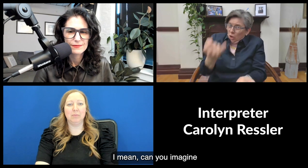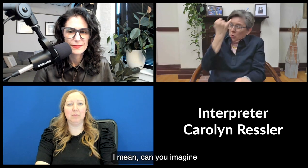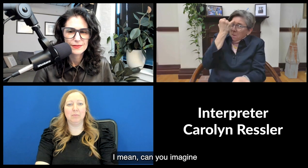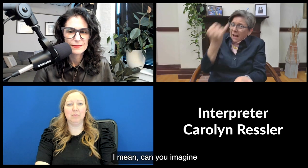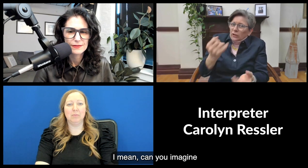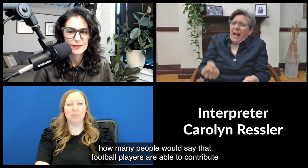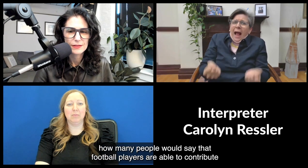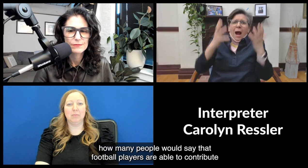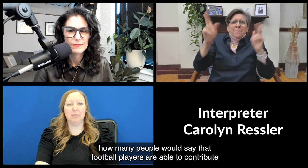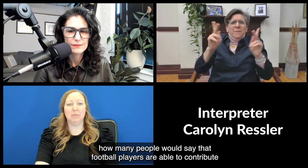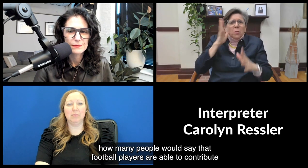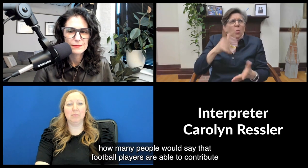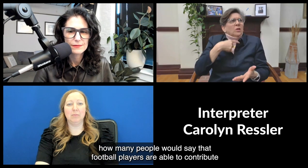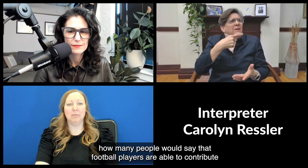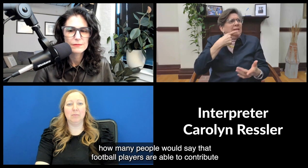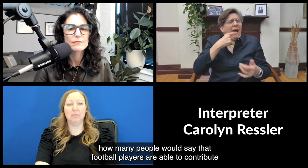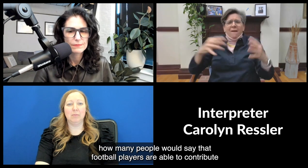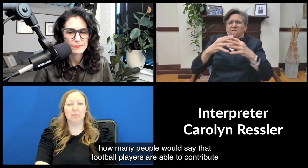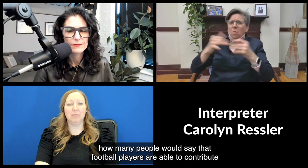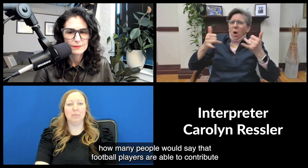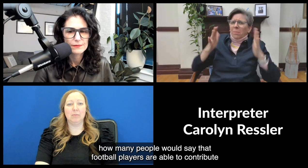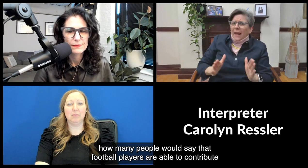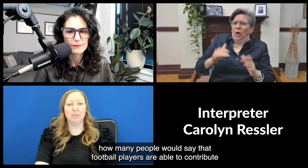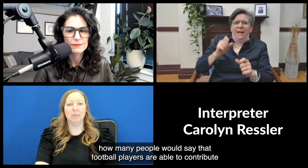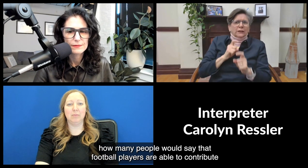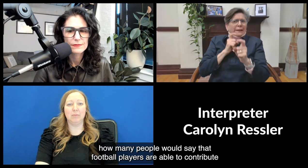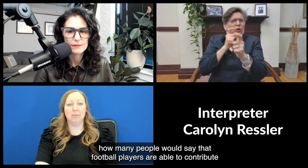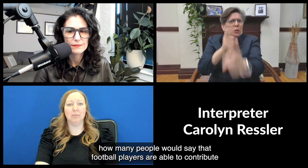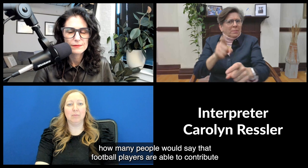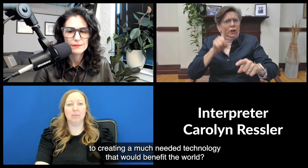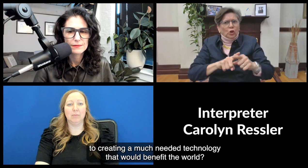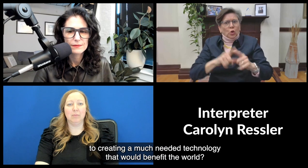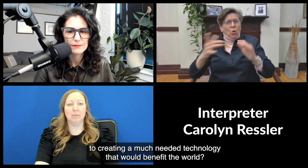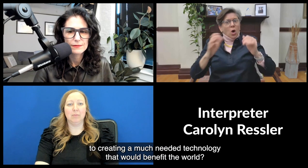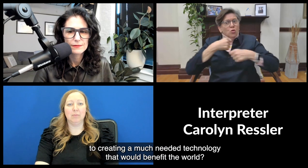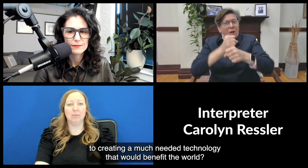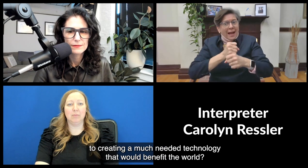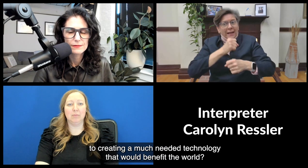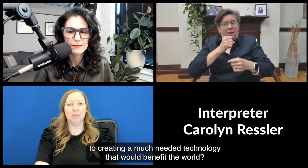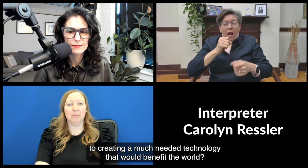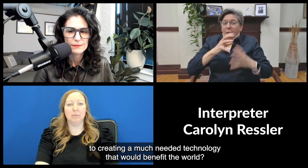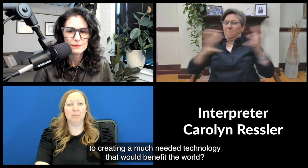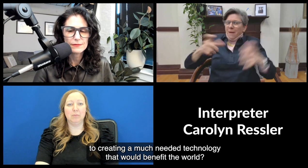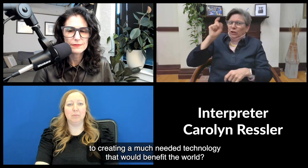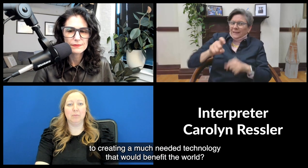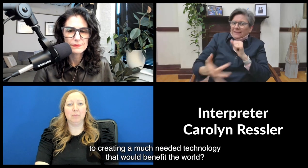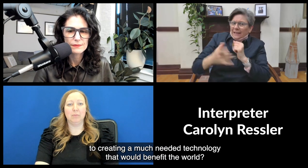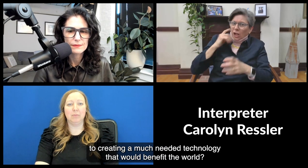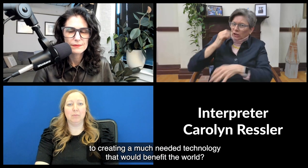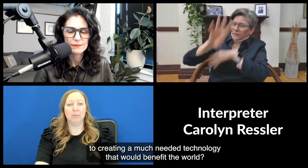solving world problems. I mean, can you imagine how many people would say that football players are able to contribute to